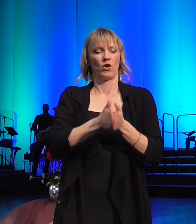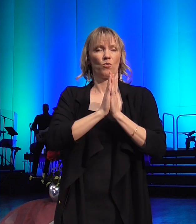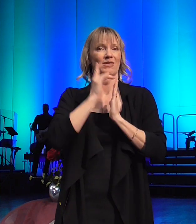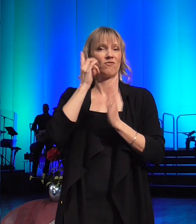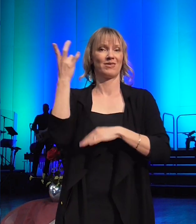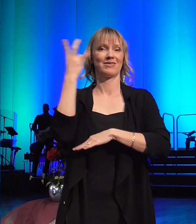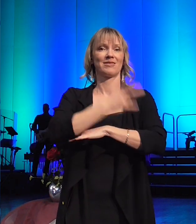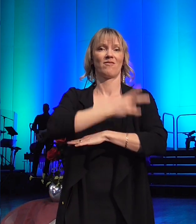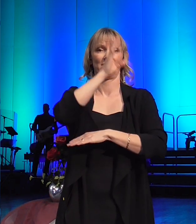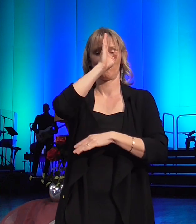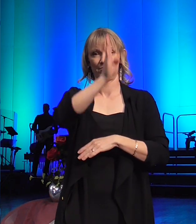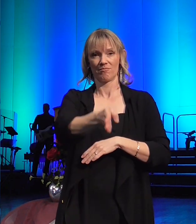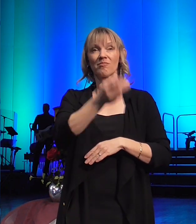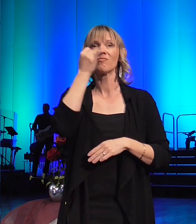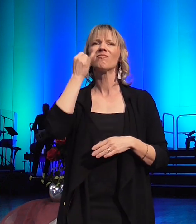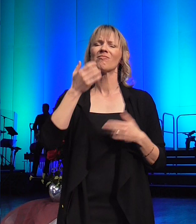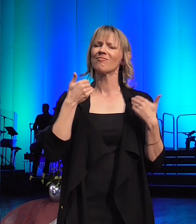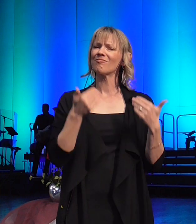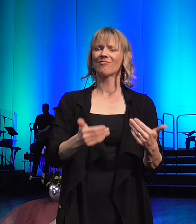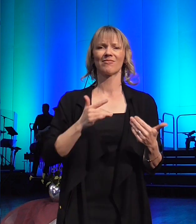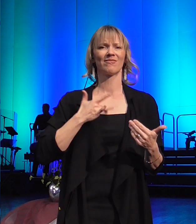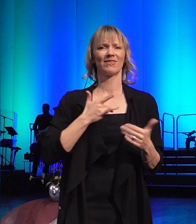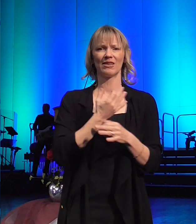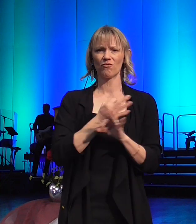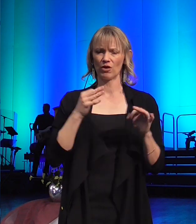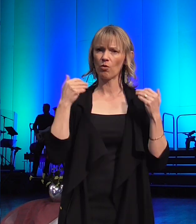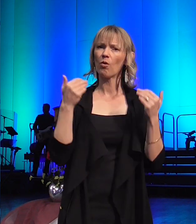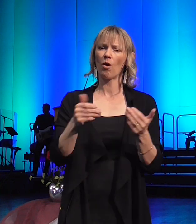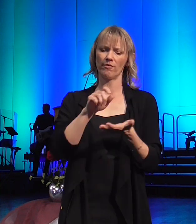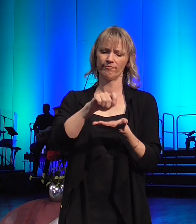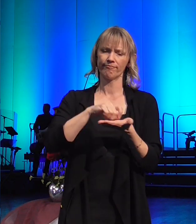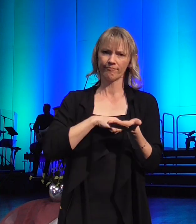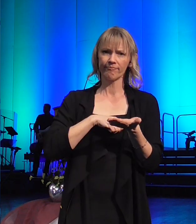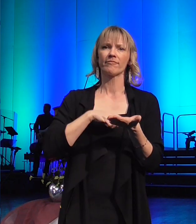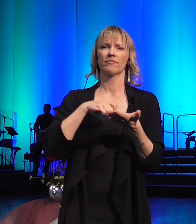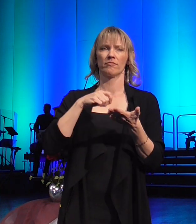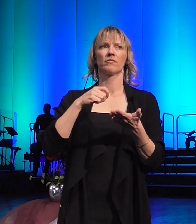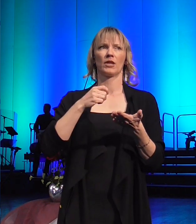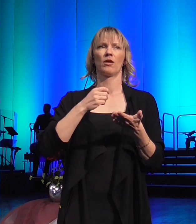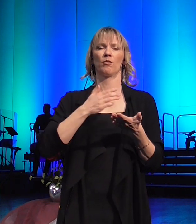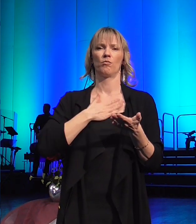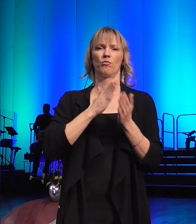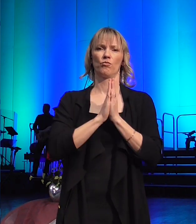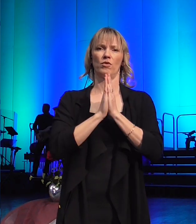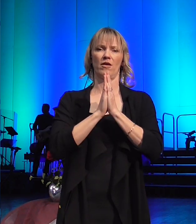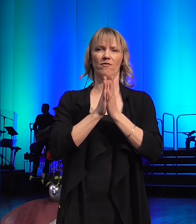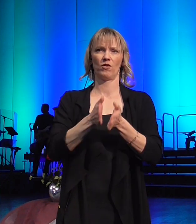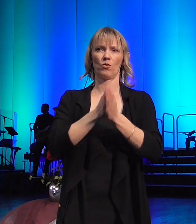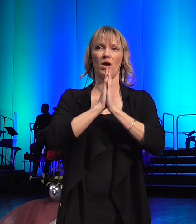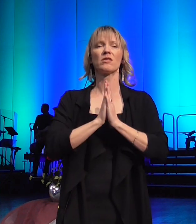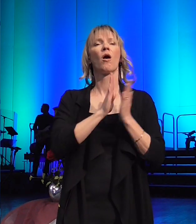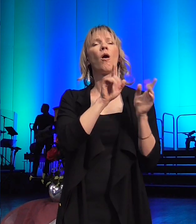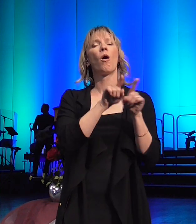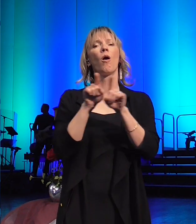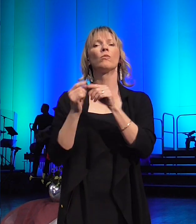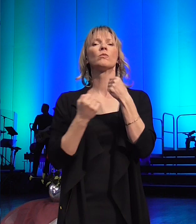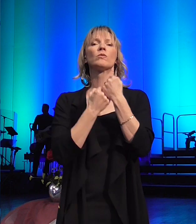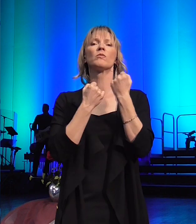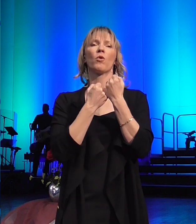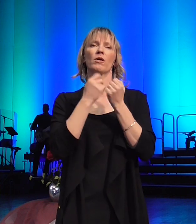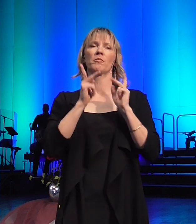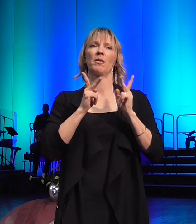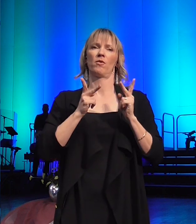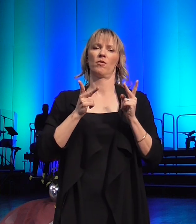7 days straight. So please feel free to make a prayer request. Our prayer and care center also supports people who are going through grief